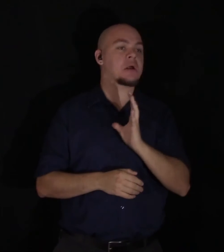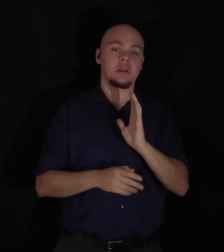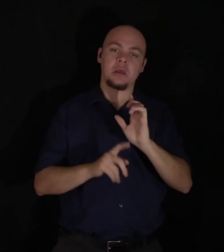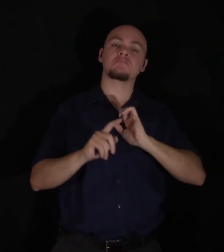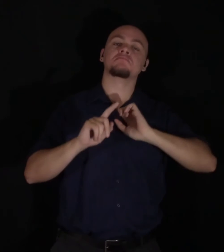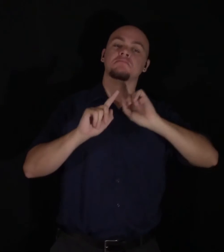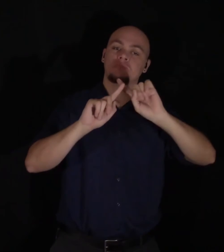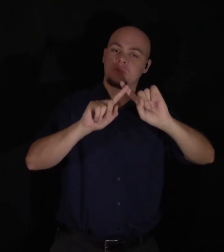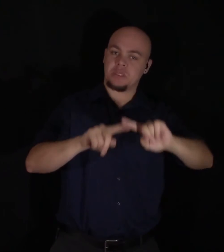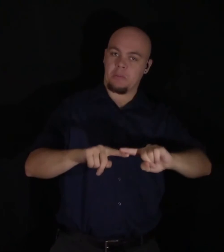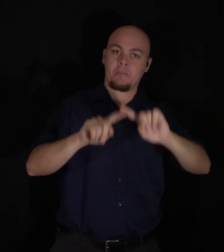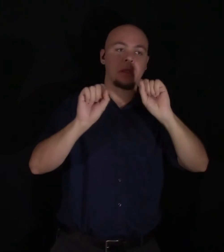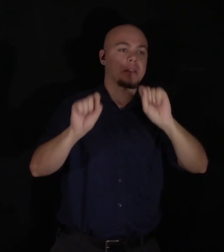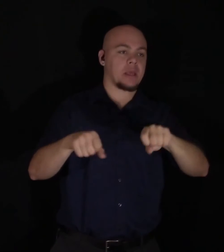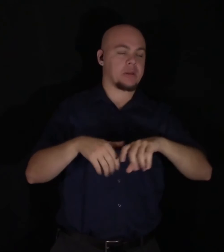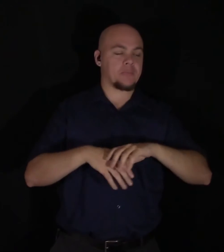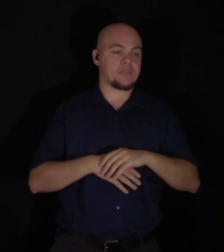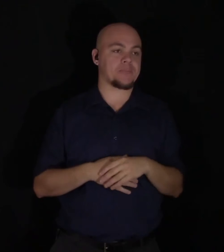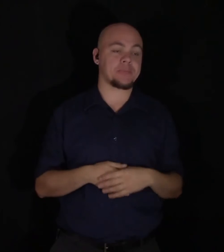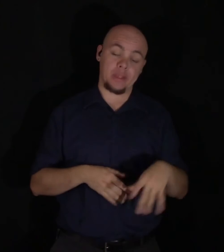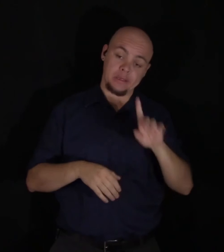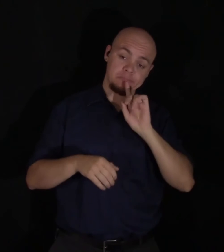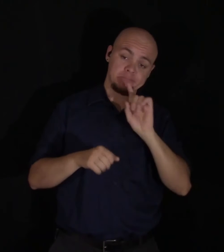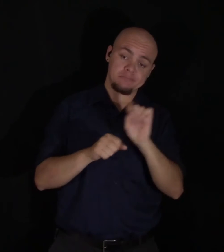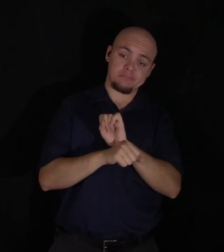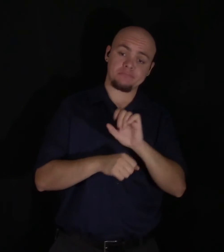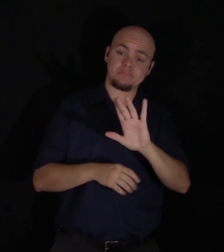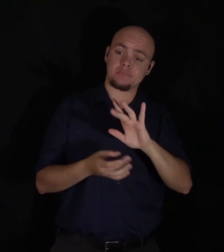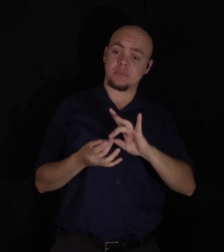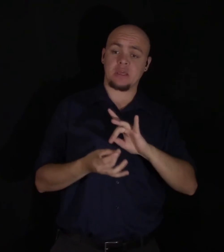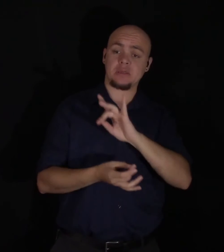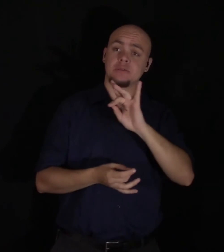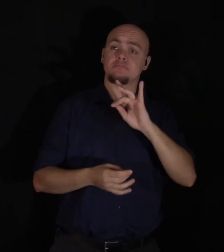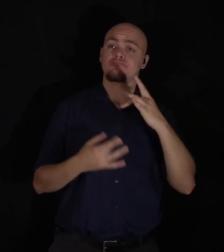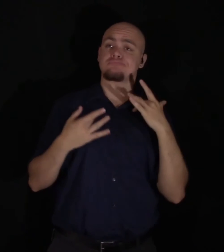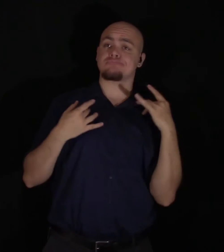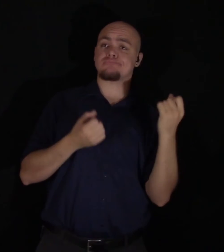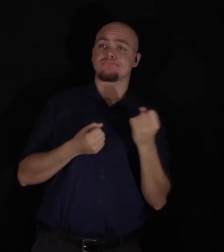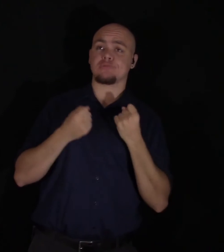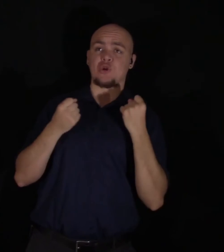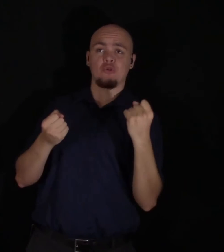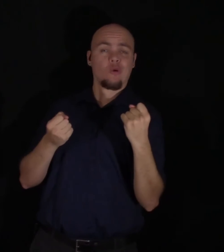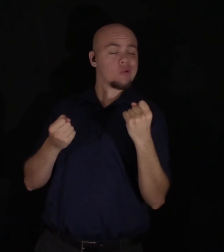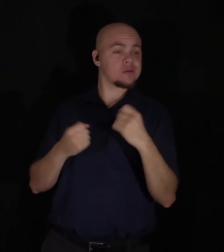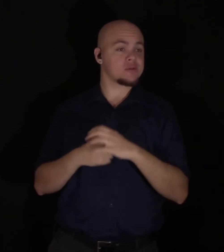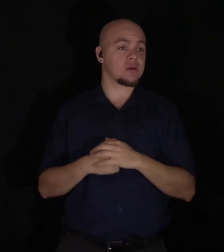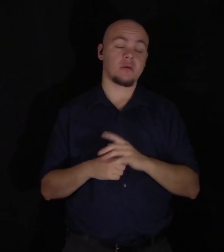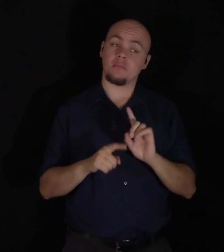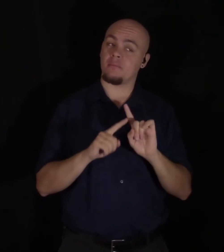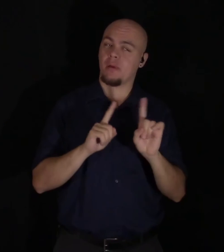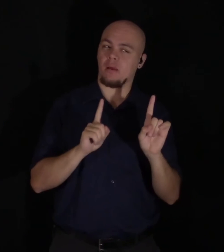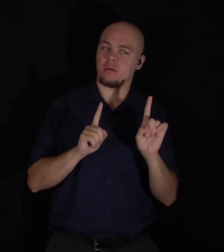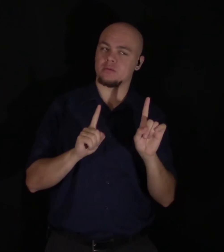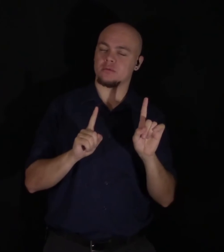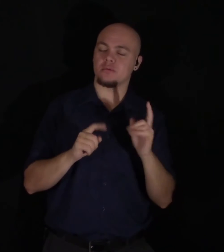depend, and are certainly possessed of dauntless courage. But I have one